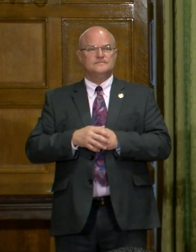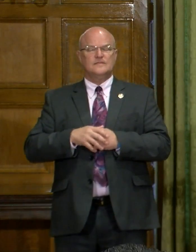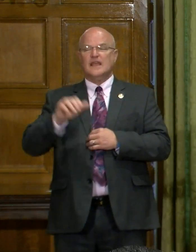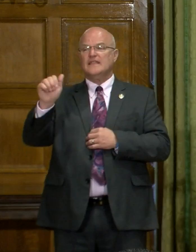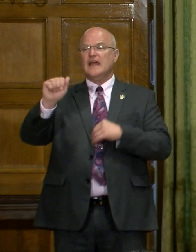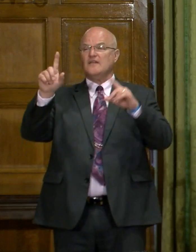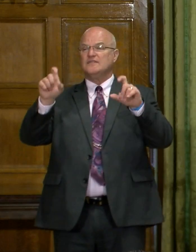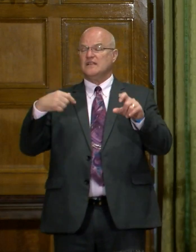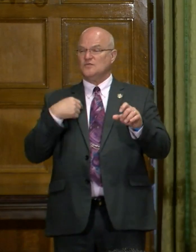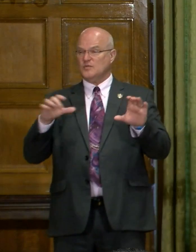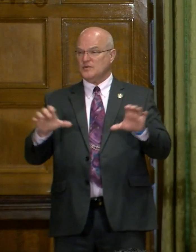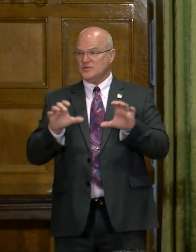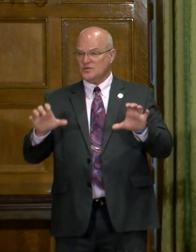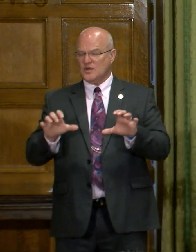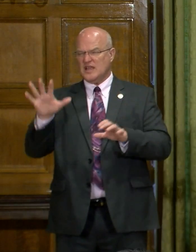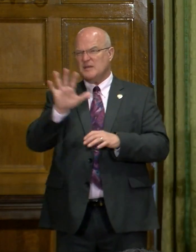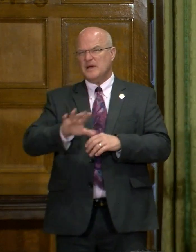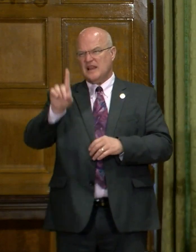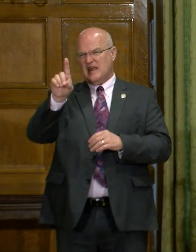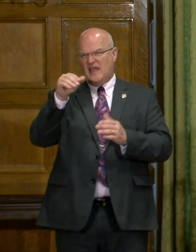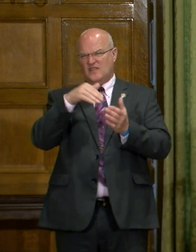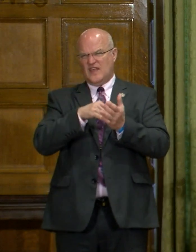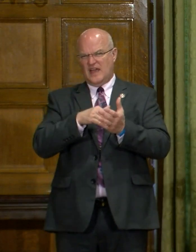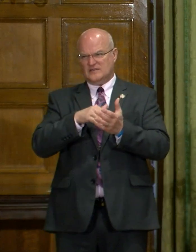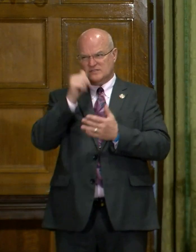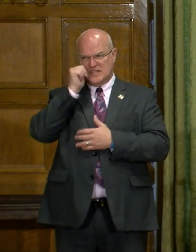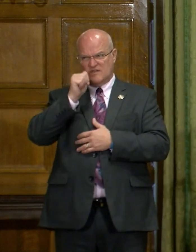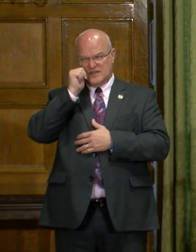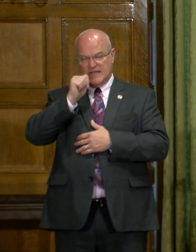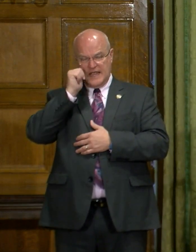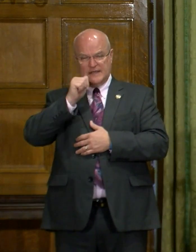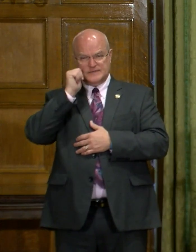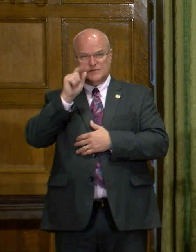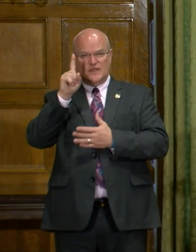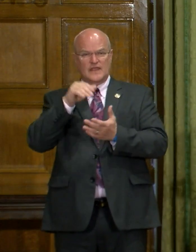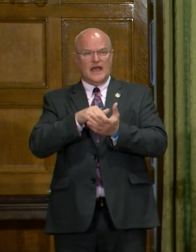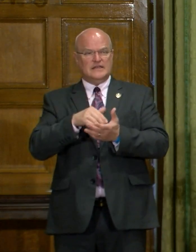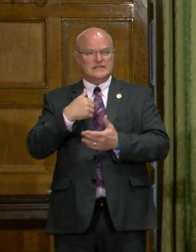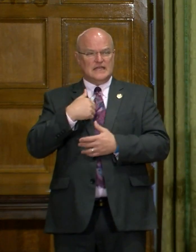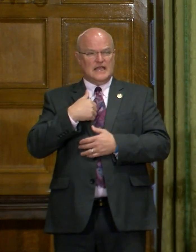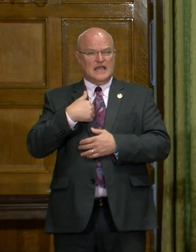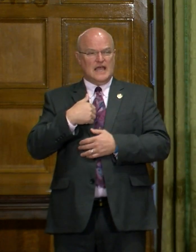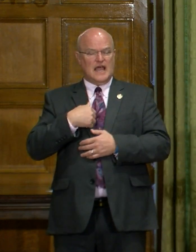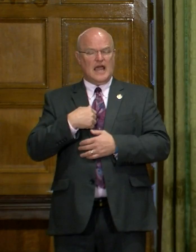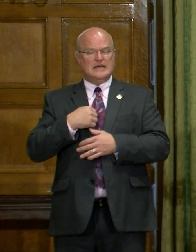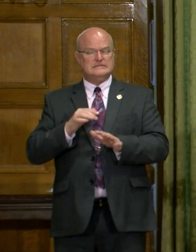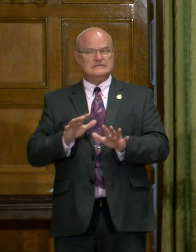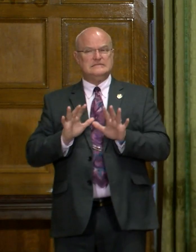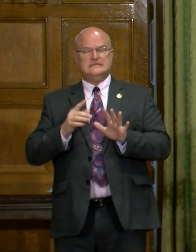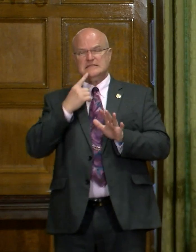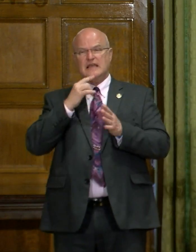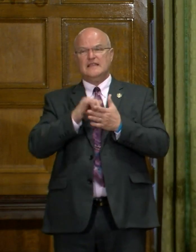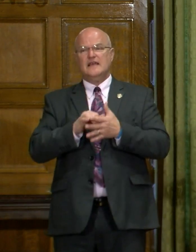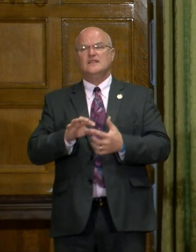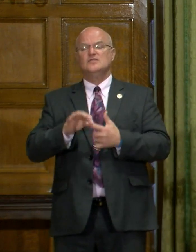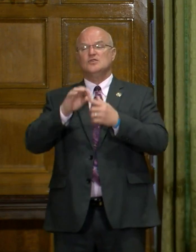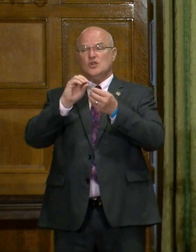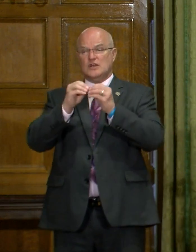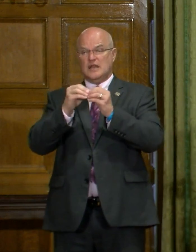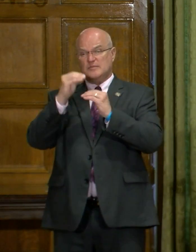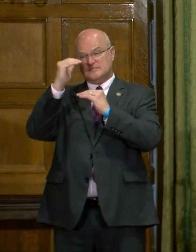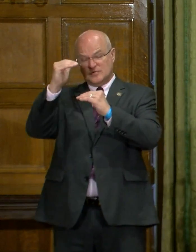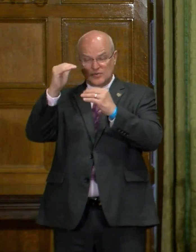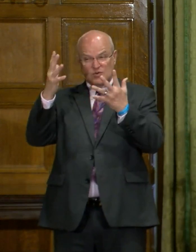The average test that we've been doing has been about 1,000 per day. And I'm reluctant to say there's a certain